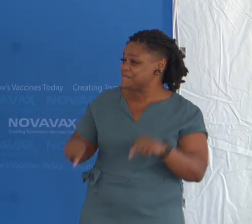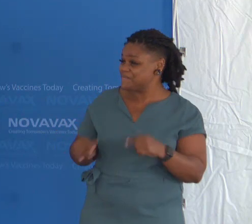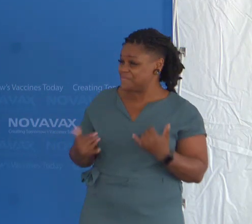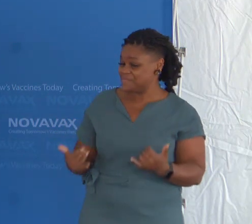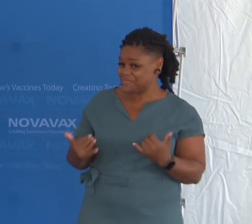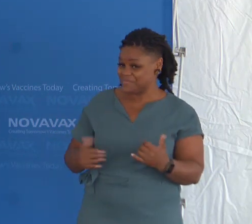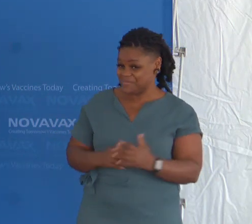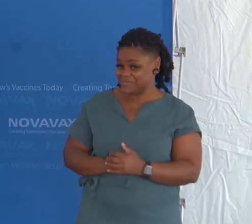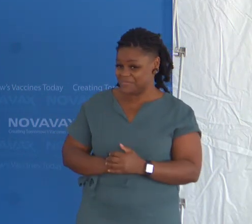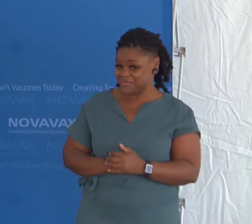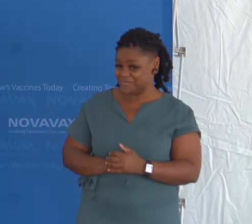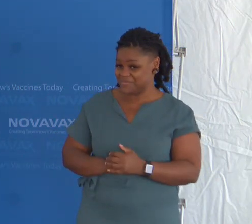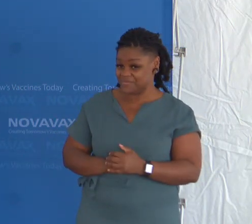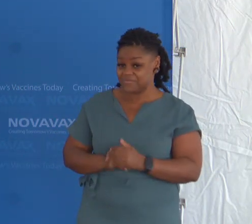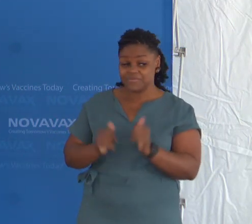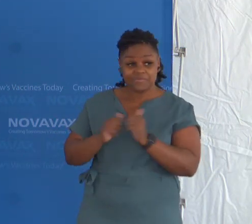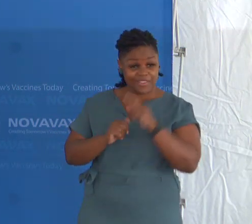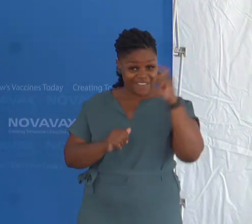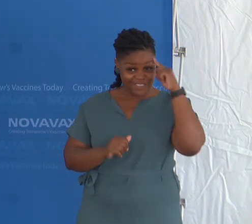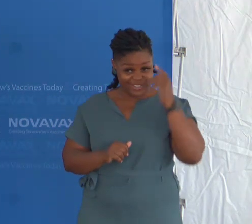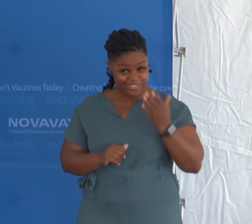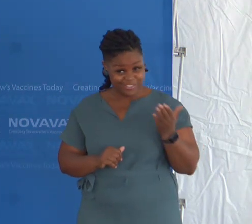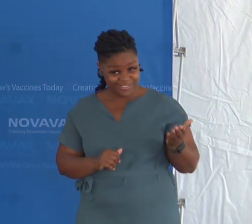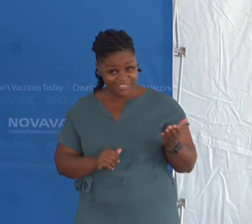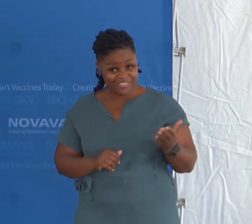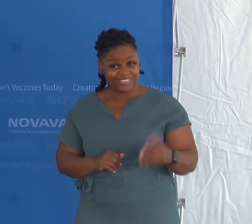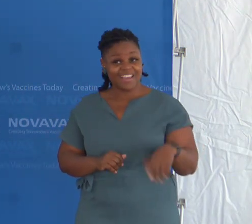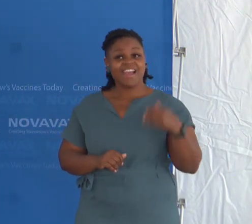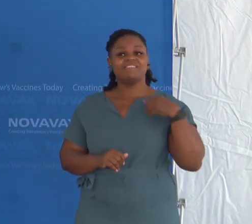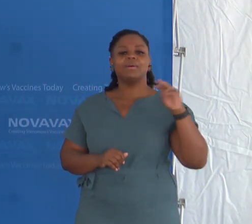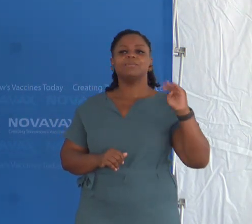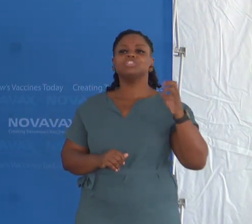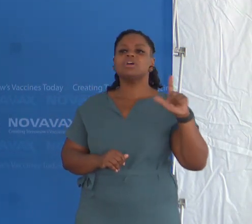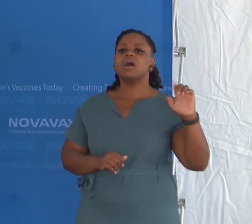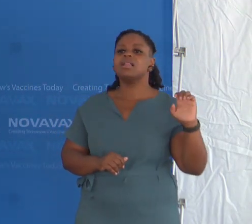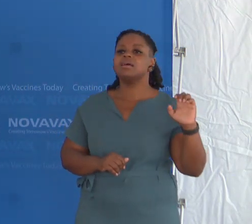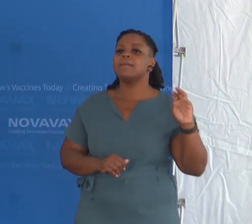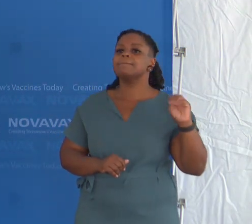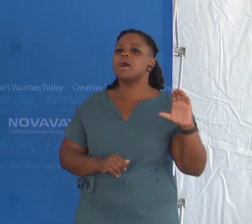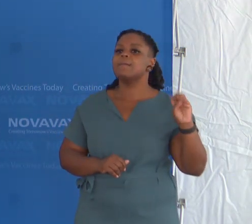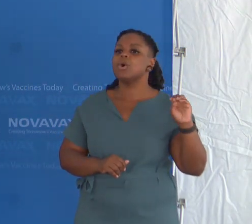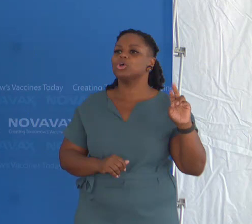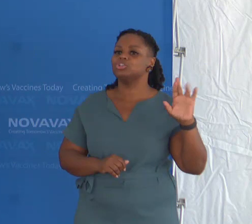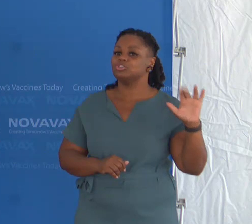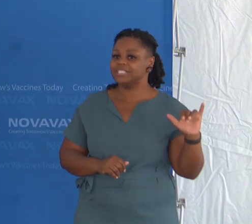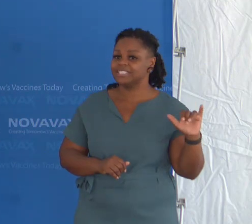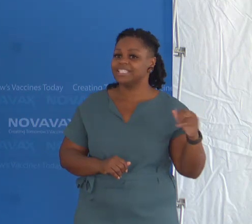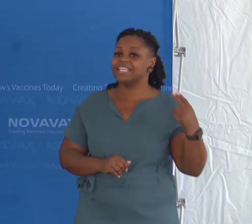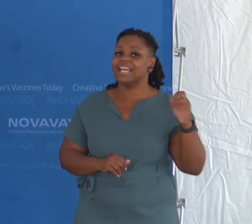Along with the governor, we have Michelle McMurray Heath, who is CEO of